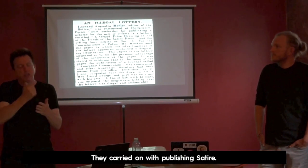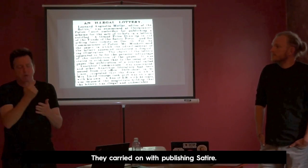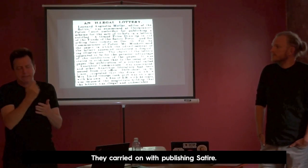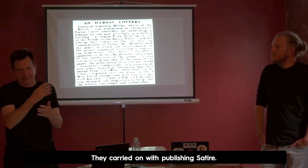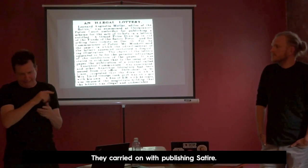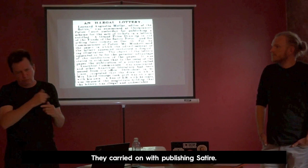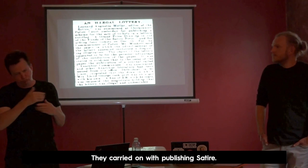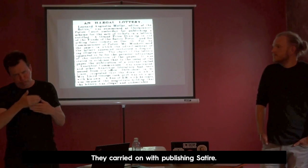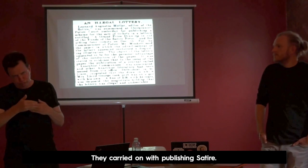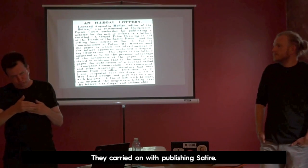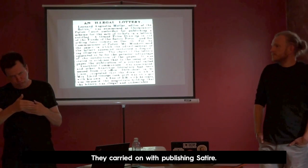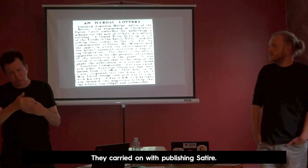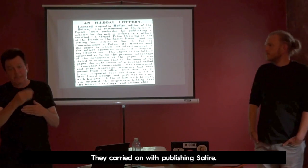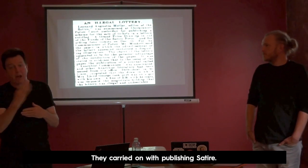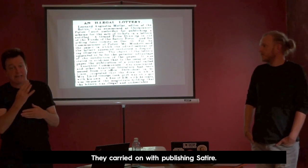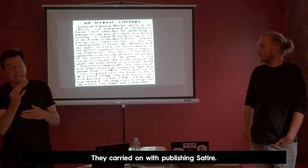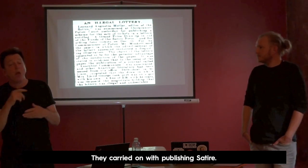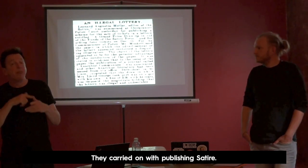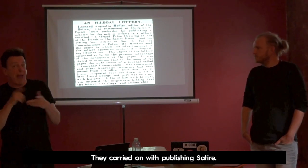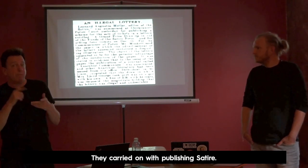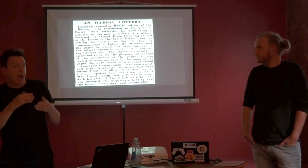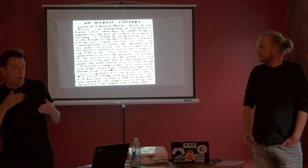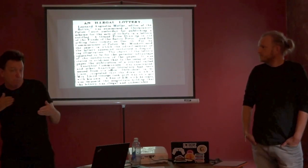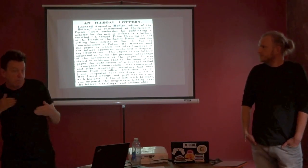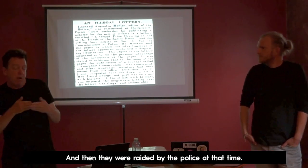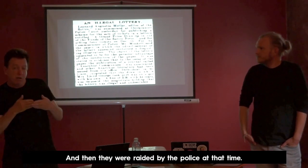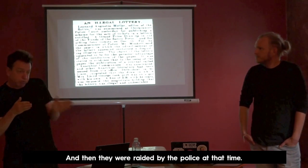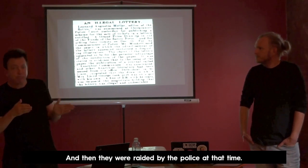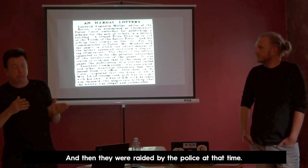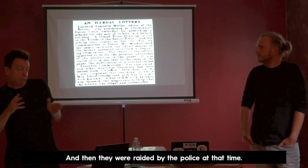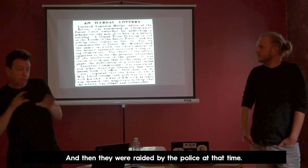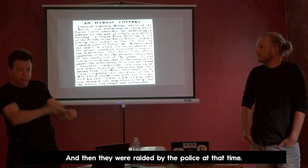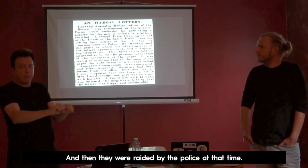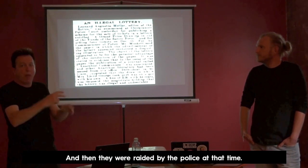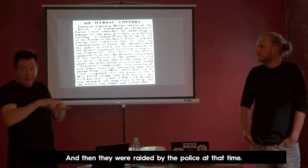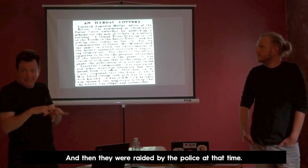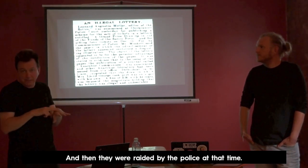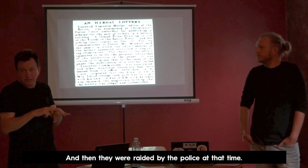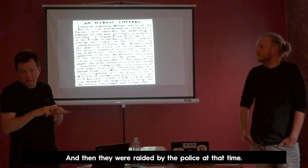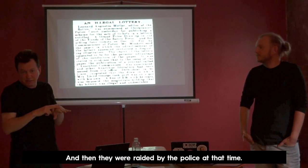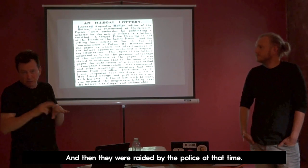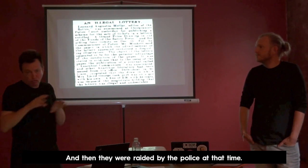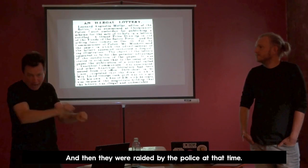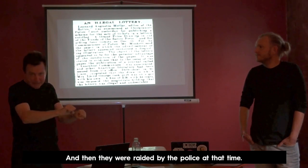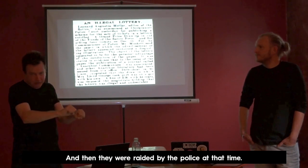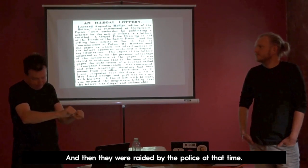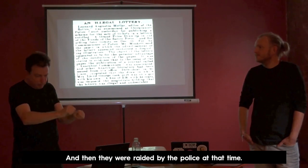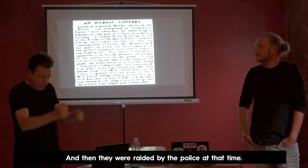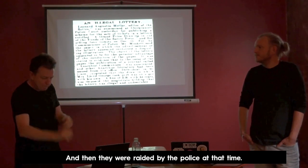with publicising satire, publishing satire, and then they were raided actually